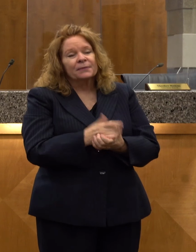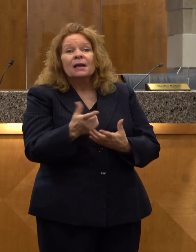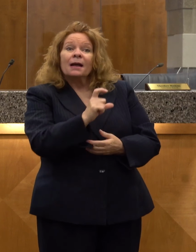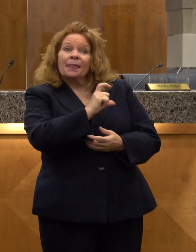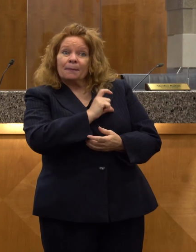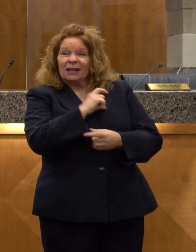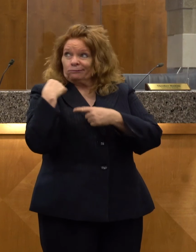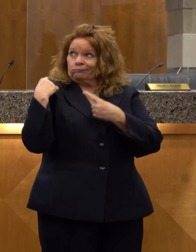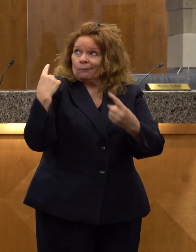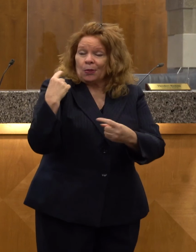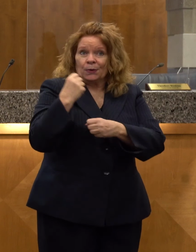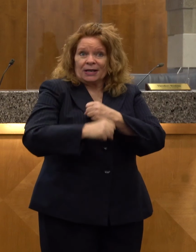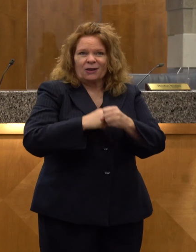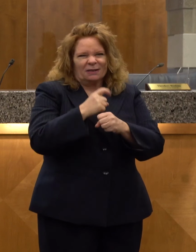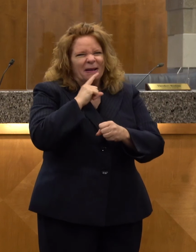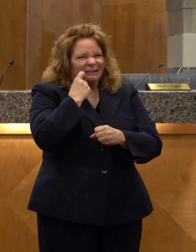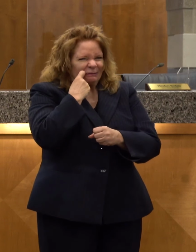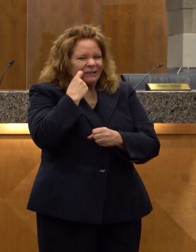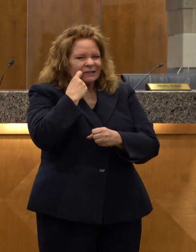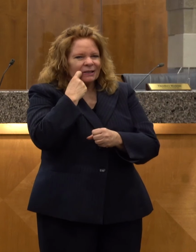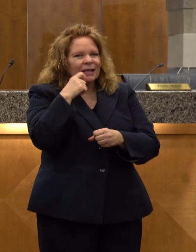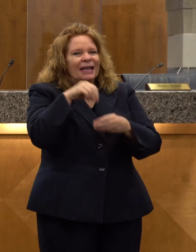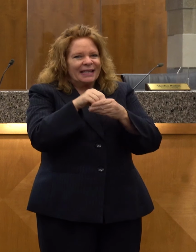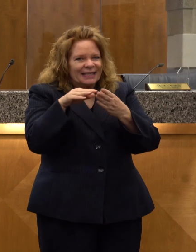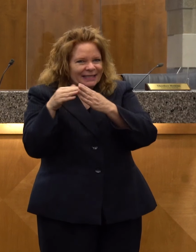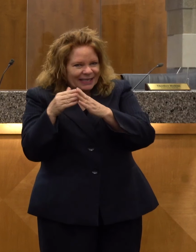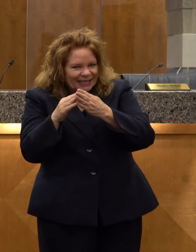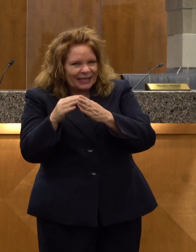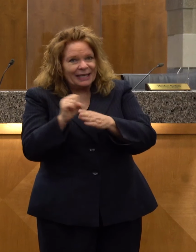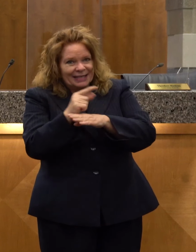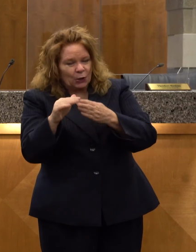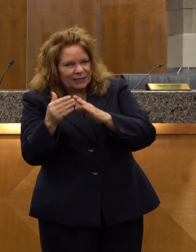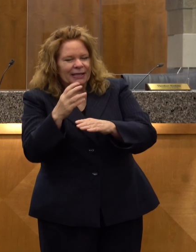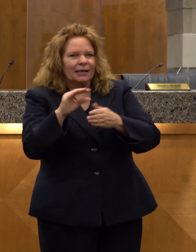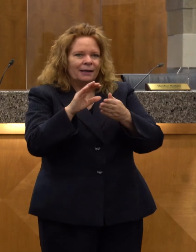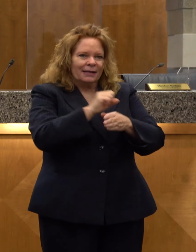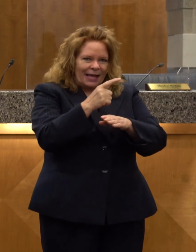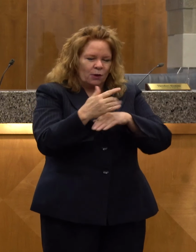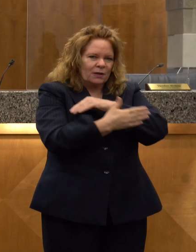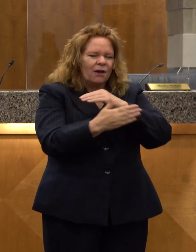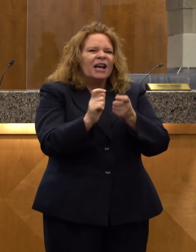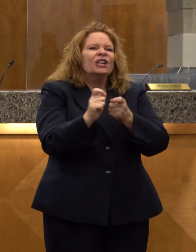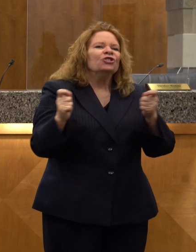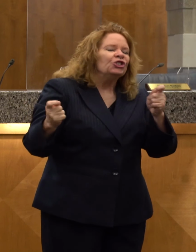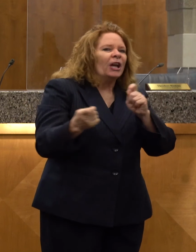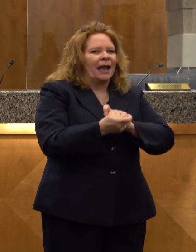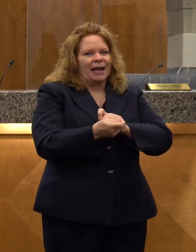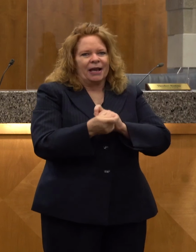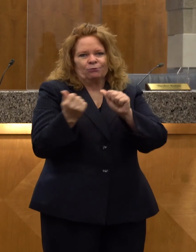police over the years, especially most recently in the city, in St. Louis City and St. Louis County, have modified their